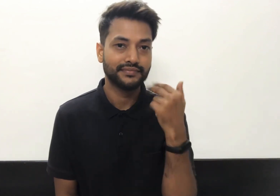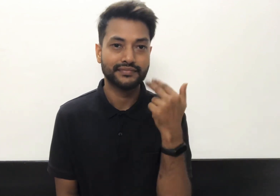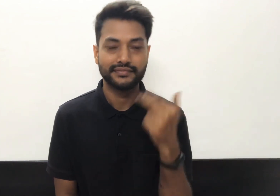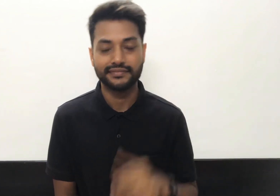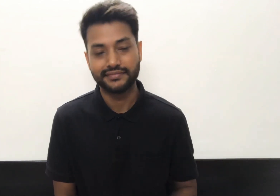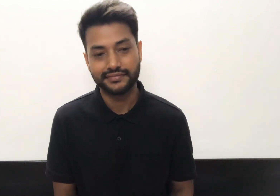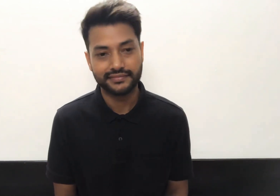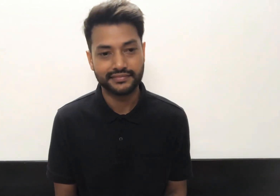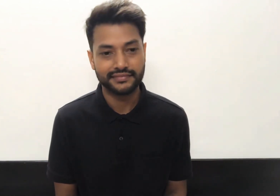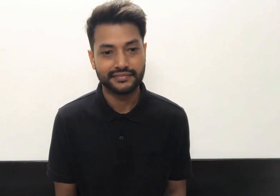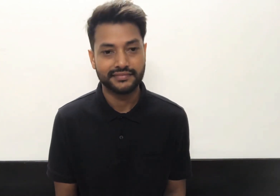Okay.